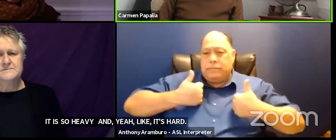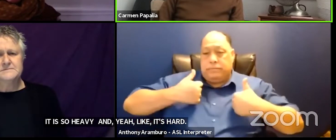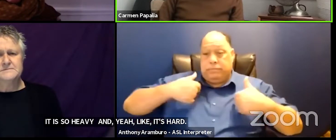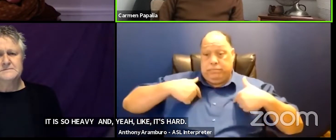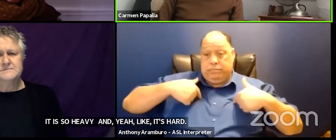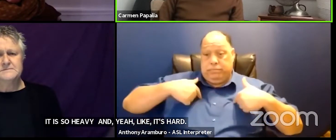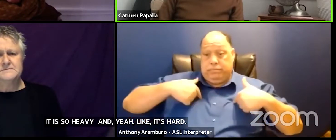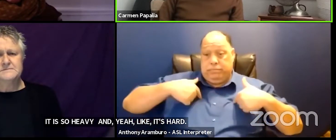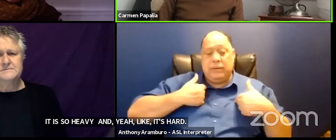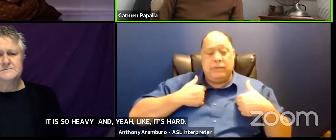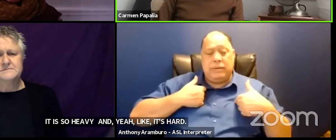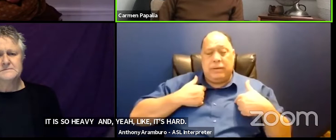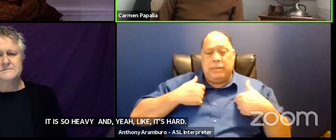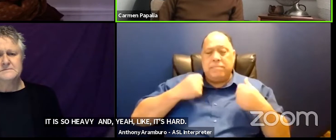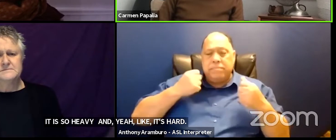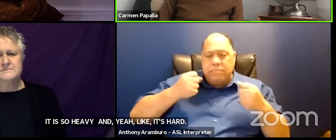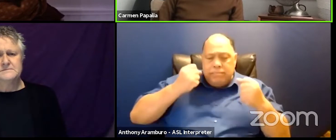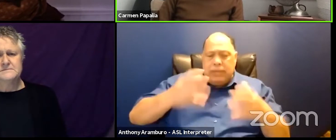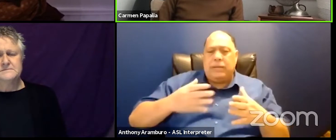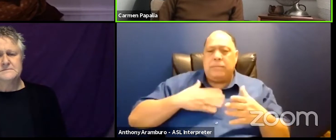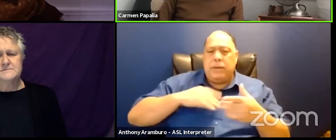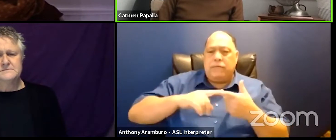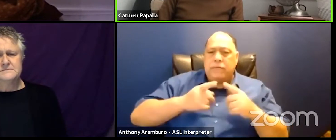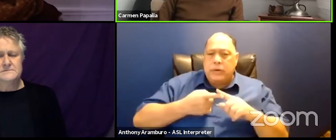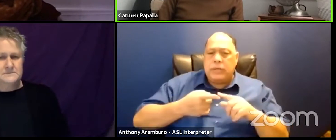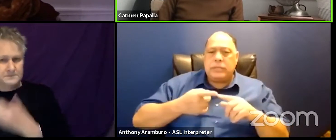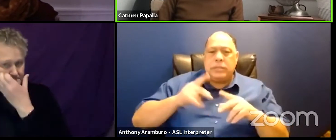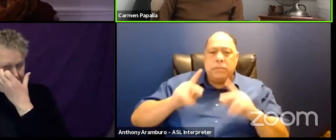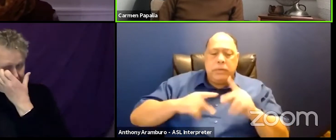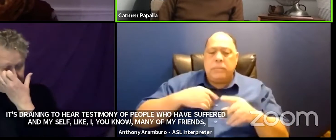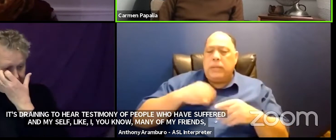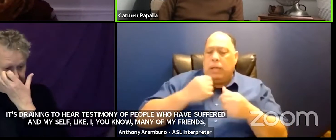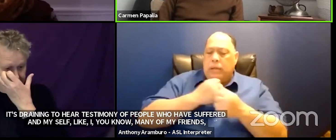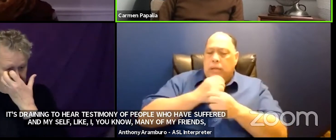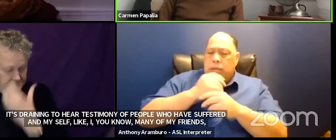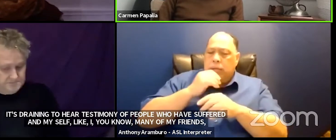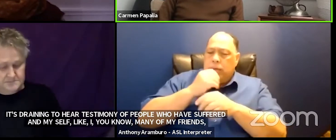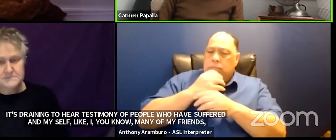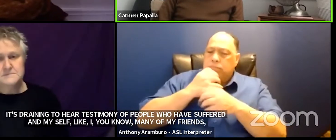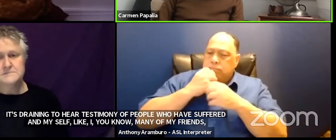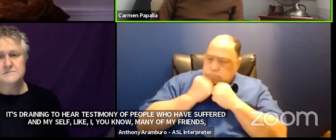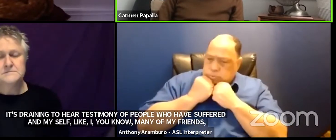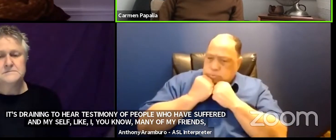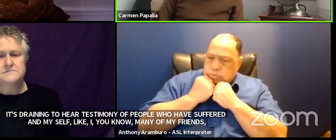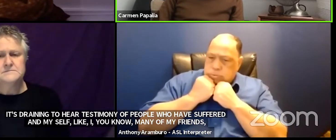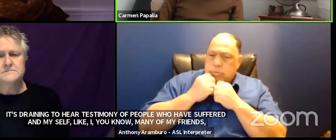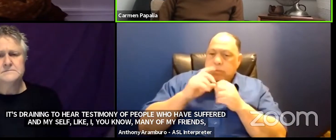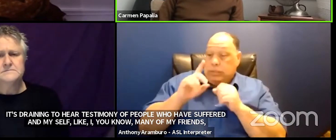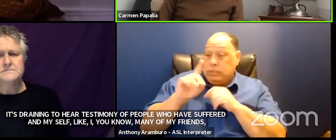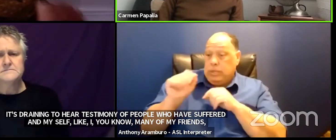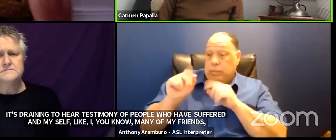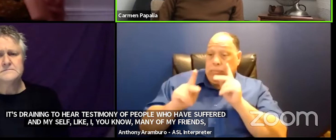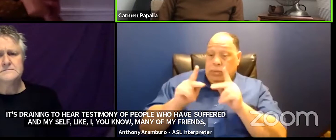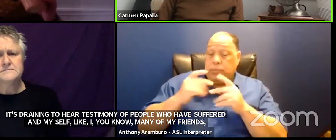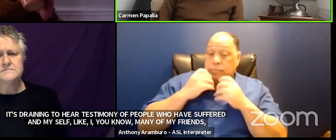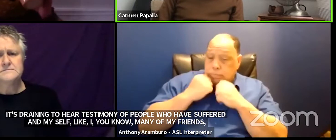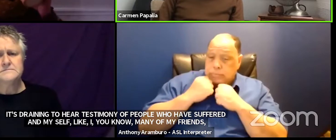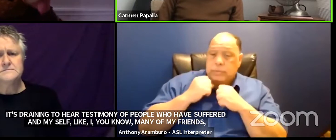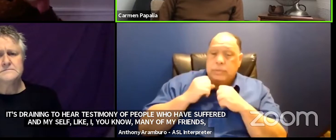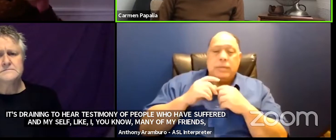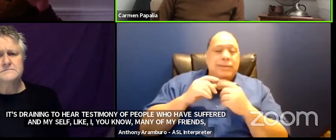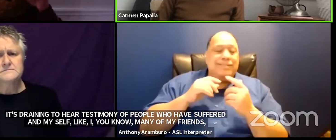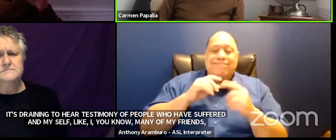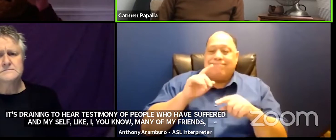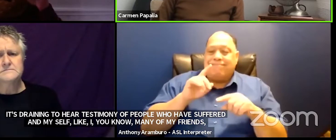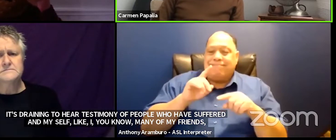know, I many of my friends, my you know, people I care about, who are disabled, you know, not being able